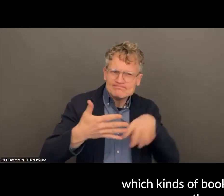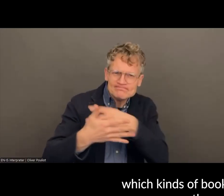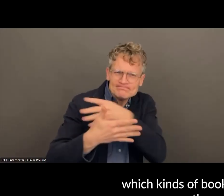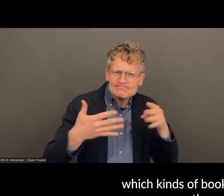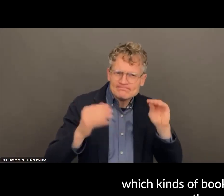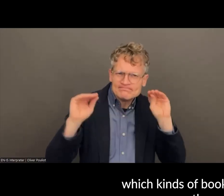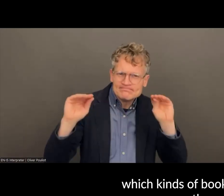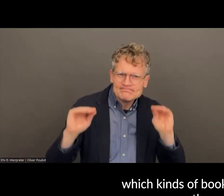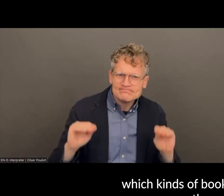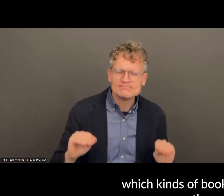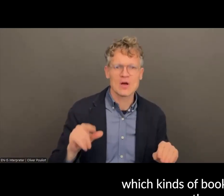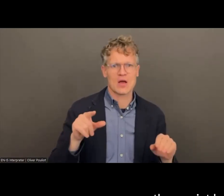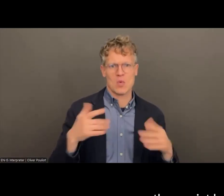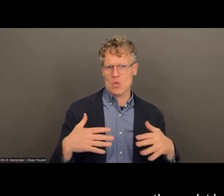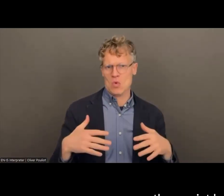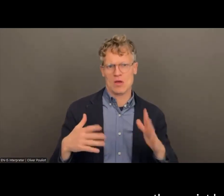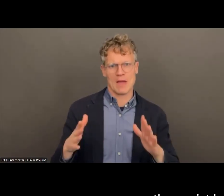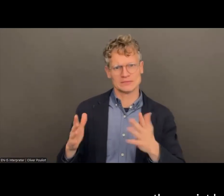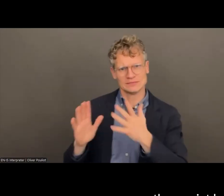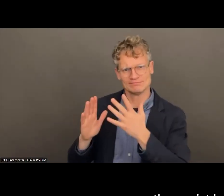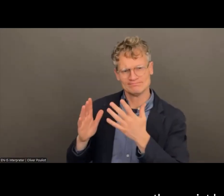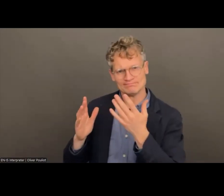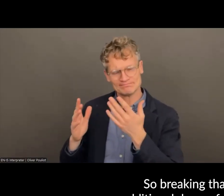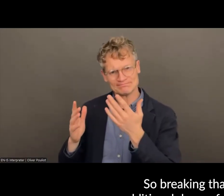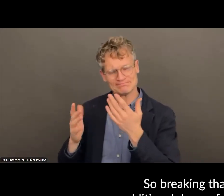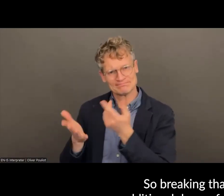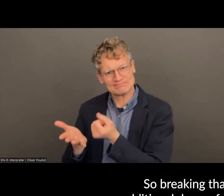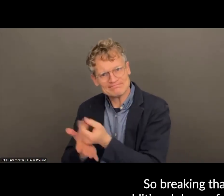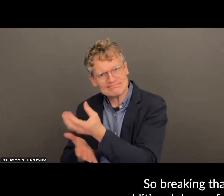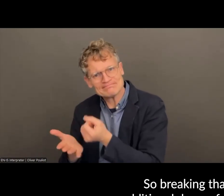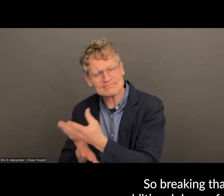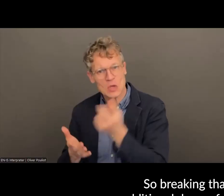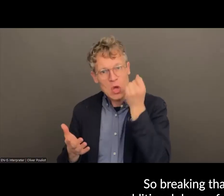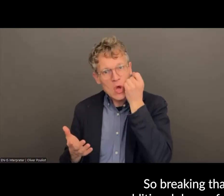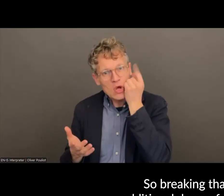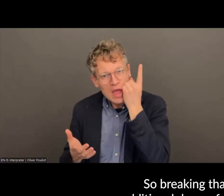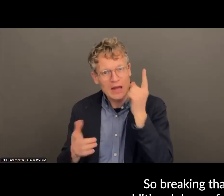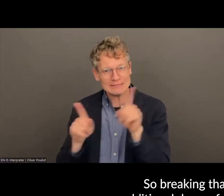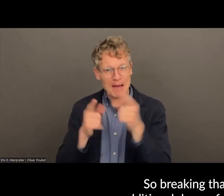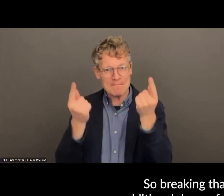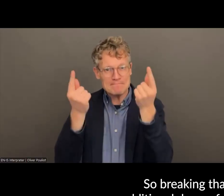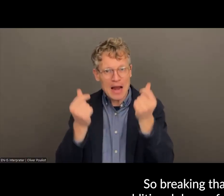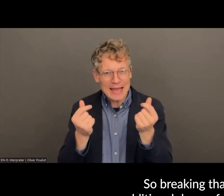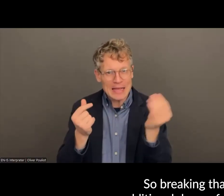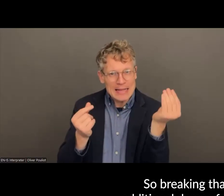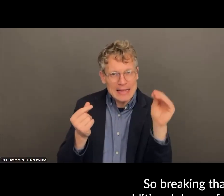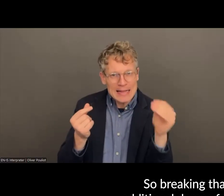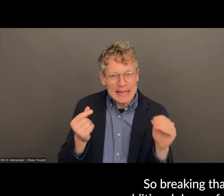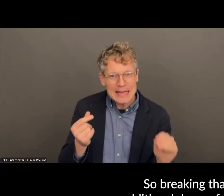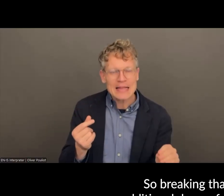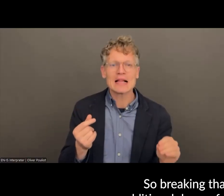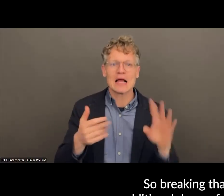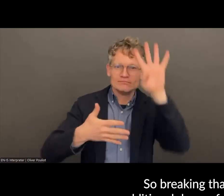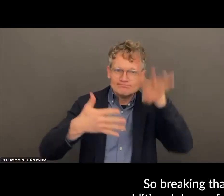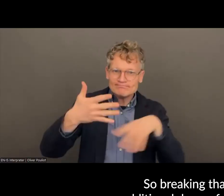kinds of book do you need to keep, the cash flows, the receipt books, and all that. So breaking that down and giving